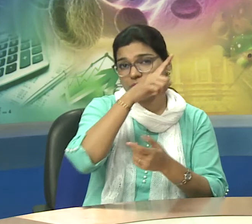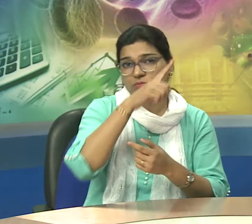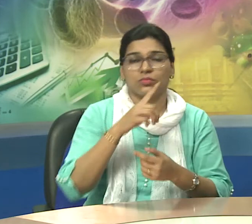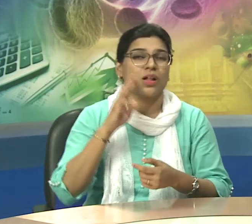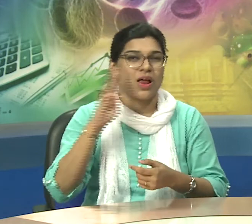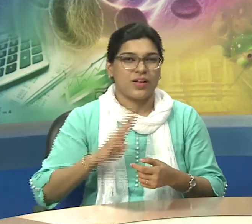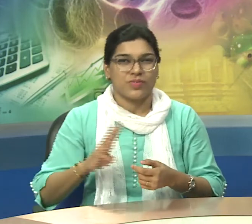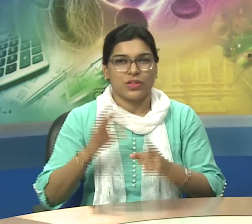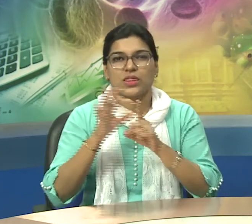He performed